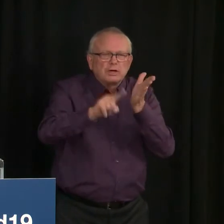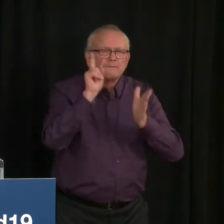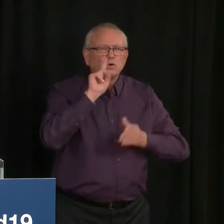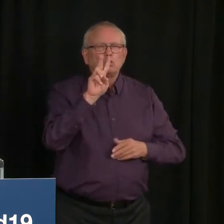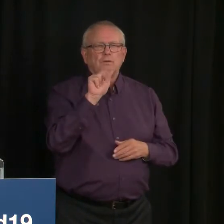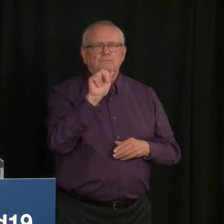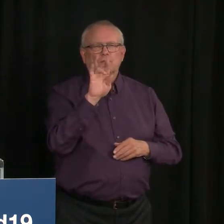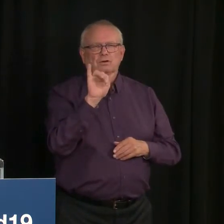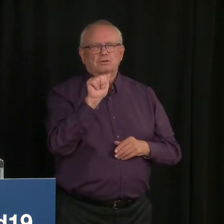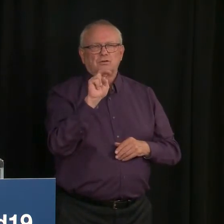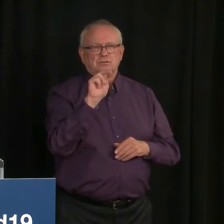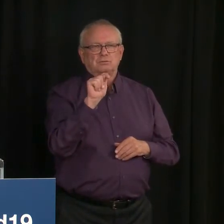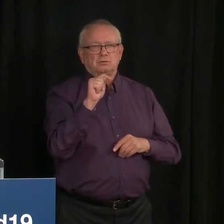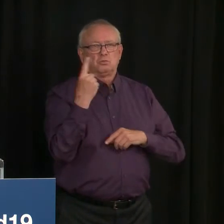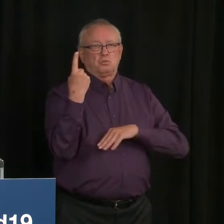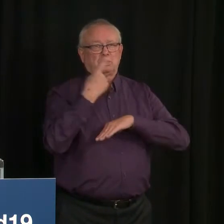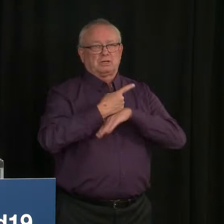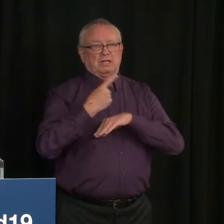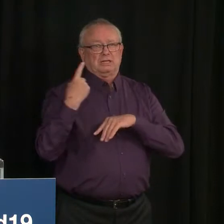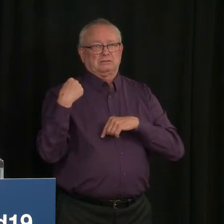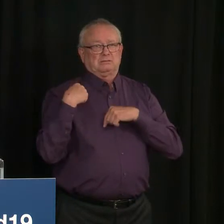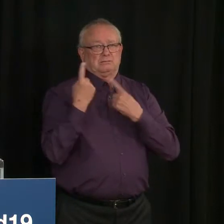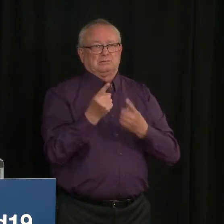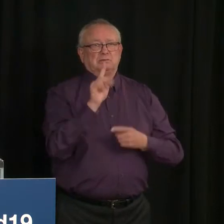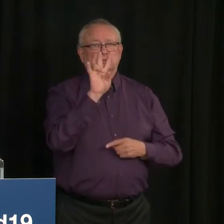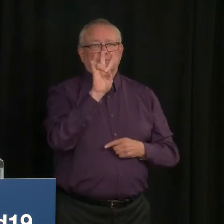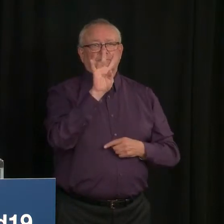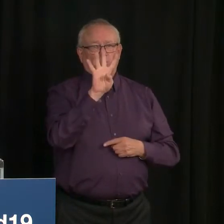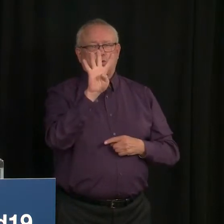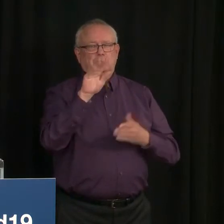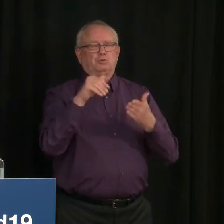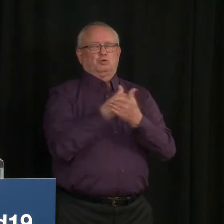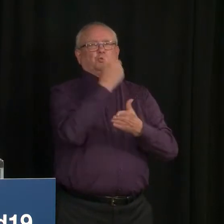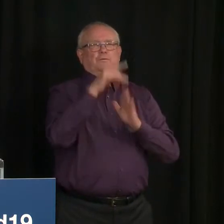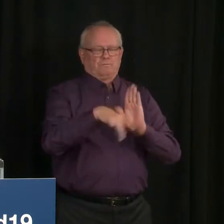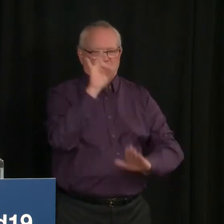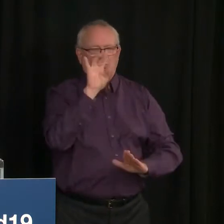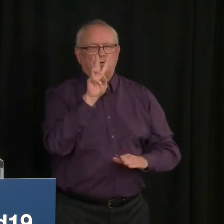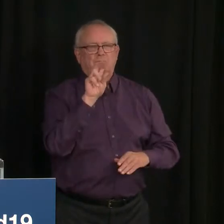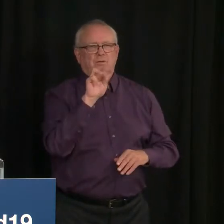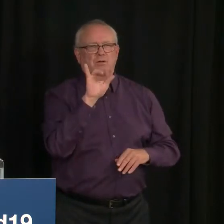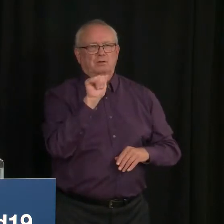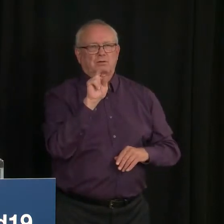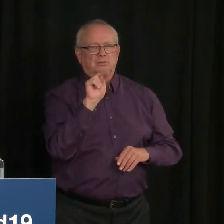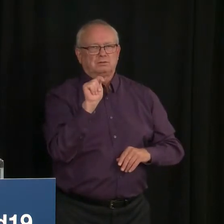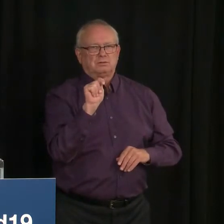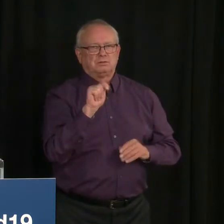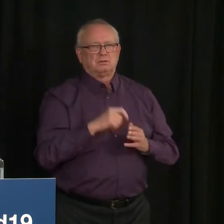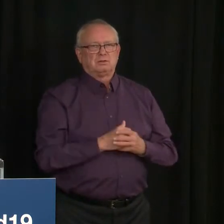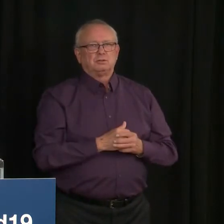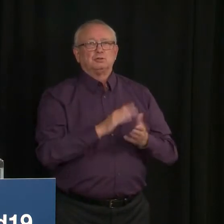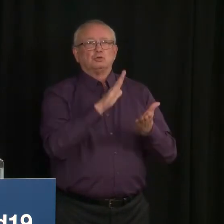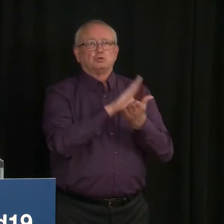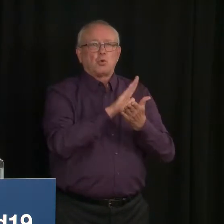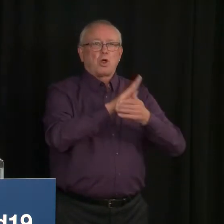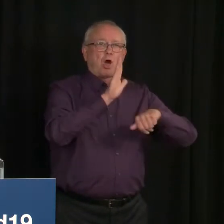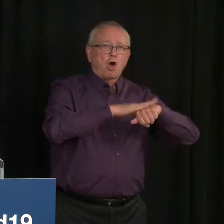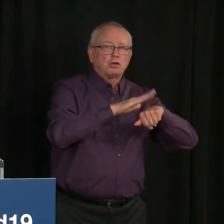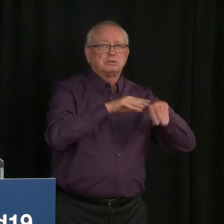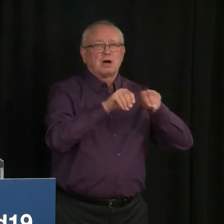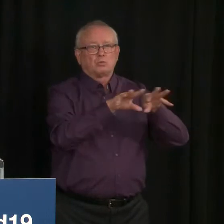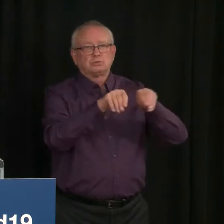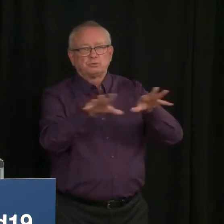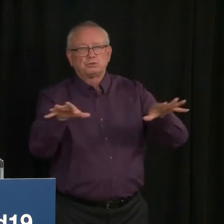schools, representing 10% of the schools in the province. There are 336 people being treated